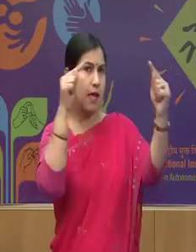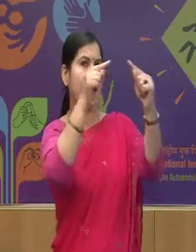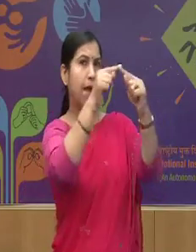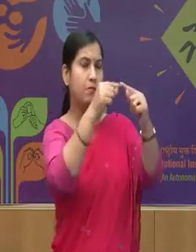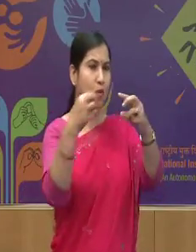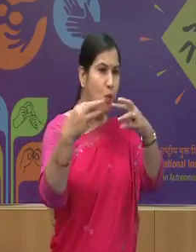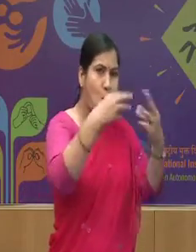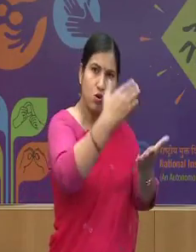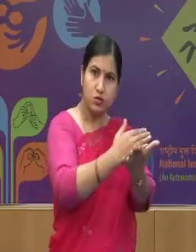prevent wars.